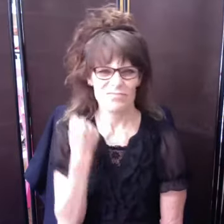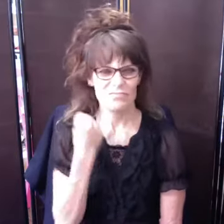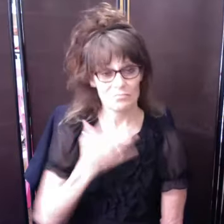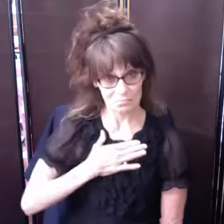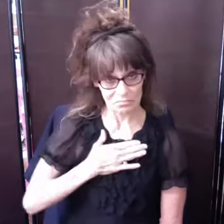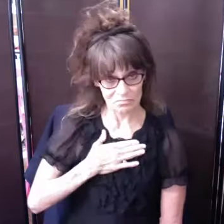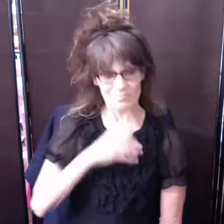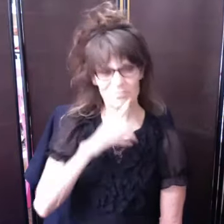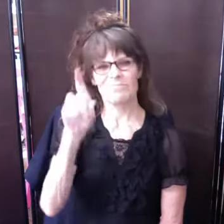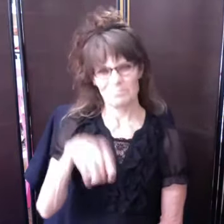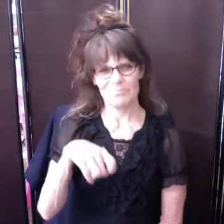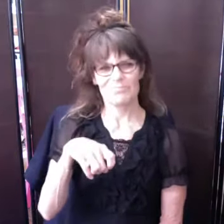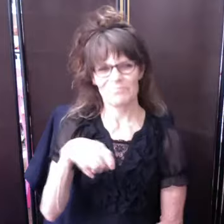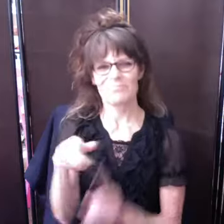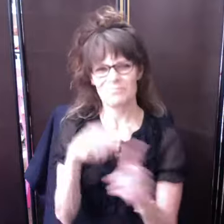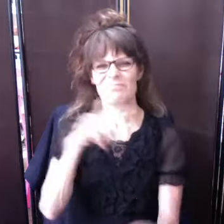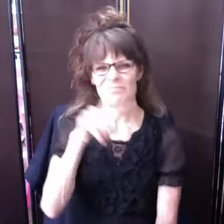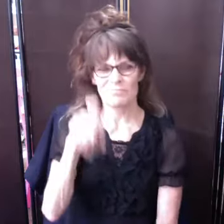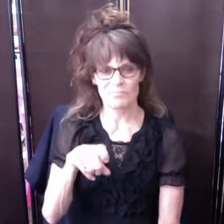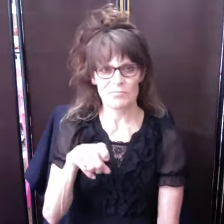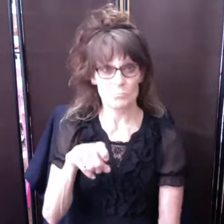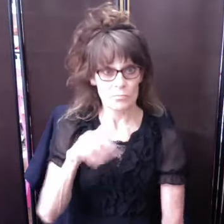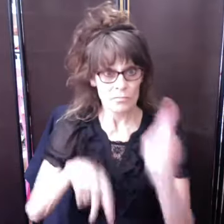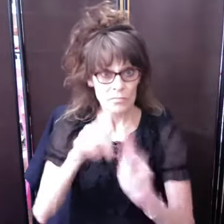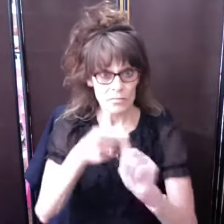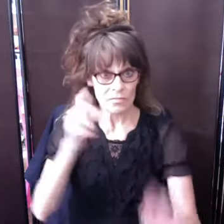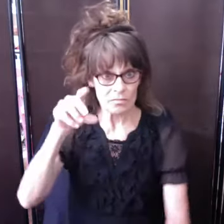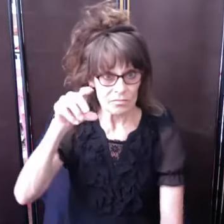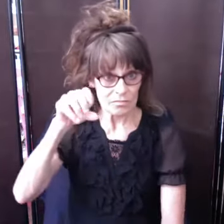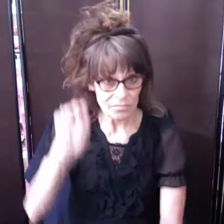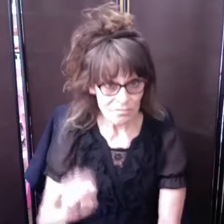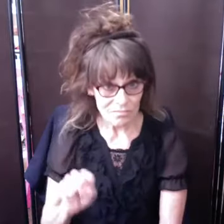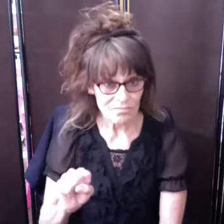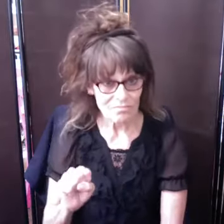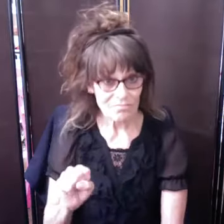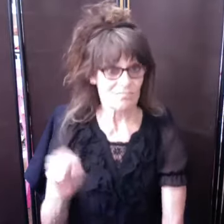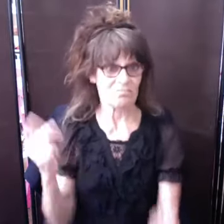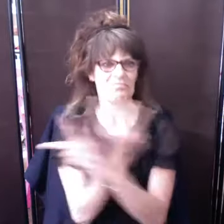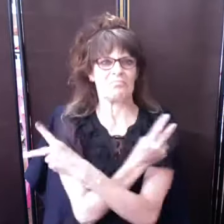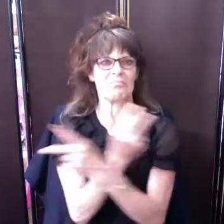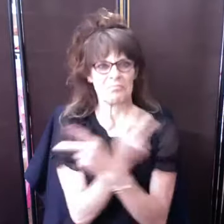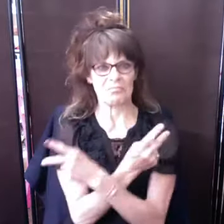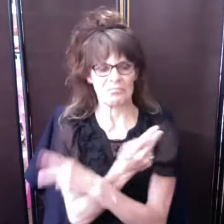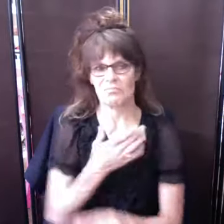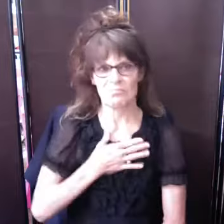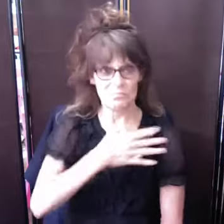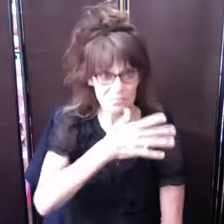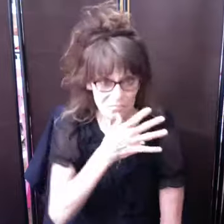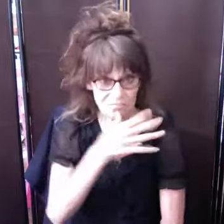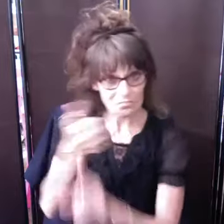accent. And people from the South would tell you, it's horrible. The Texas accent is horrible. My mother was from the deepest of the deep South, Metairie.